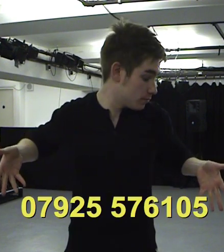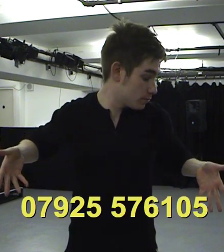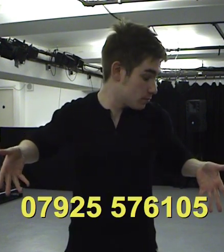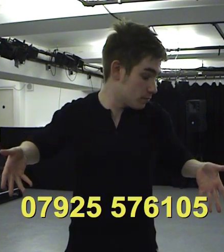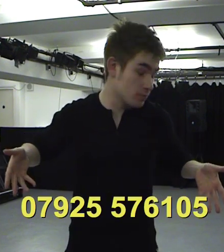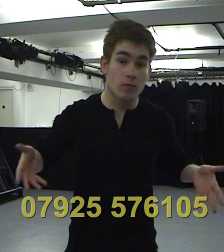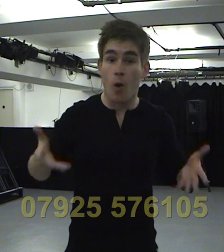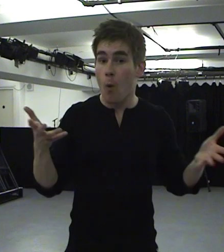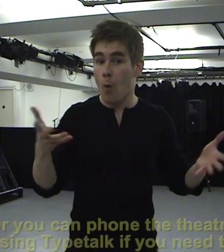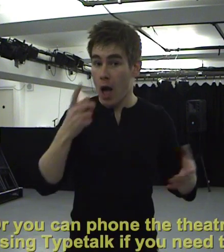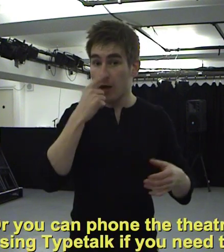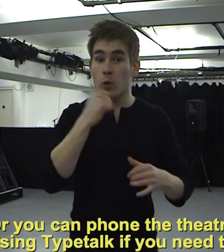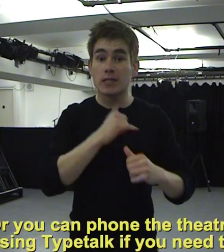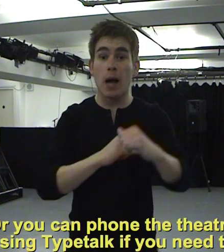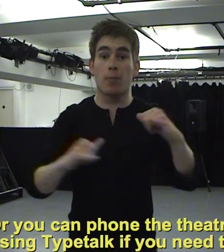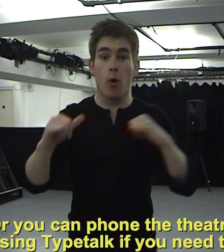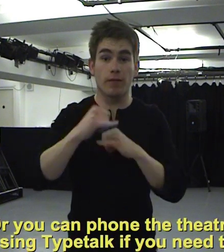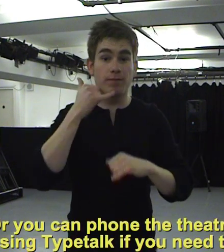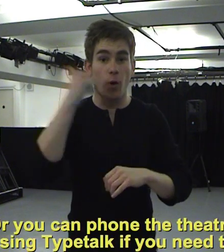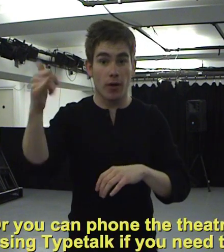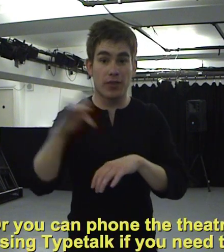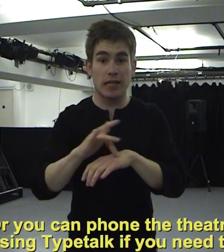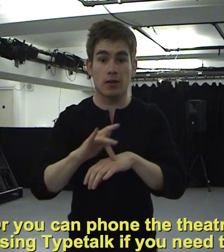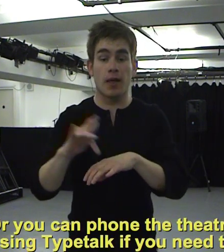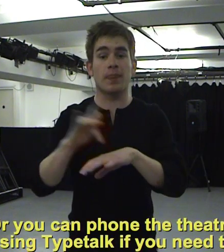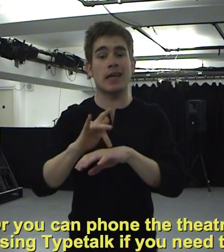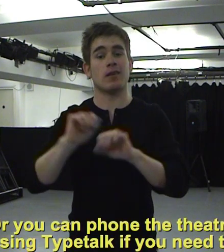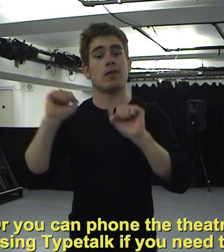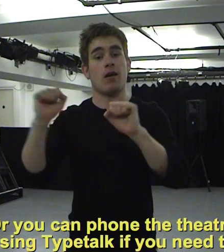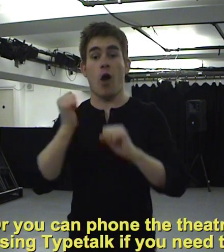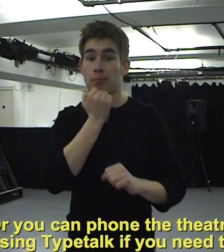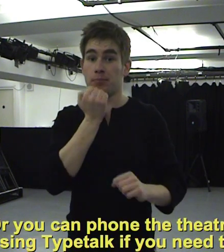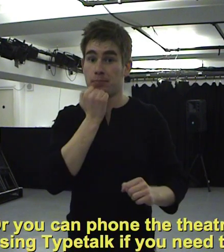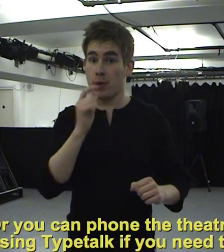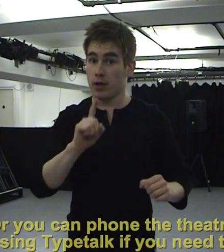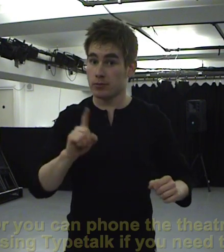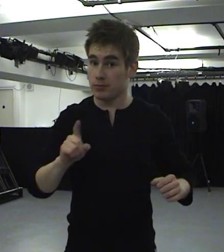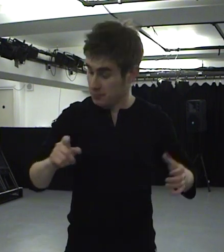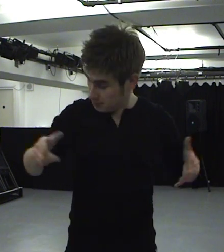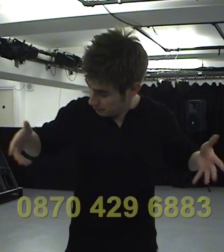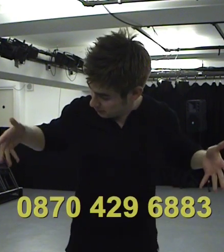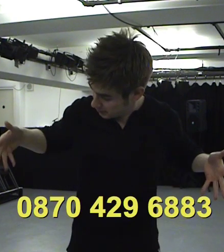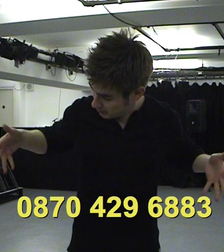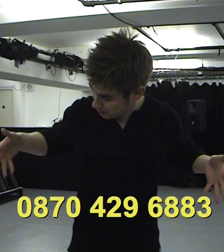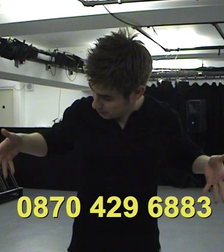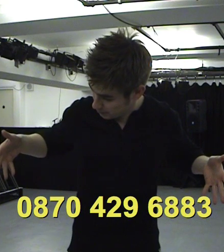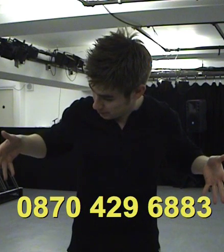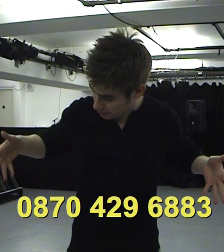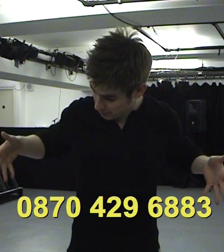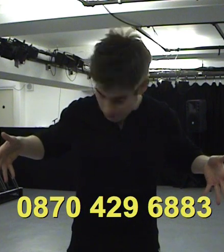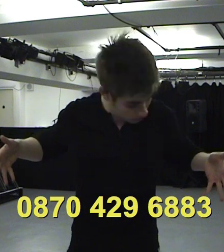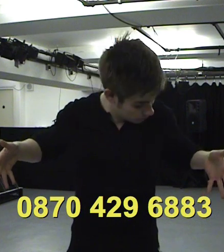07925 576105 Or you can phone the theatre using TypeTalk if you need to 0870 429